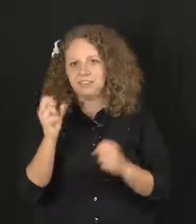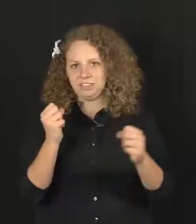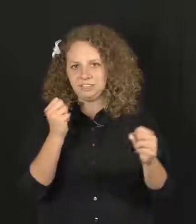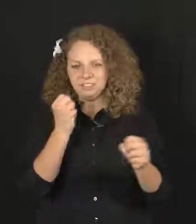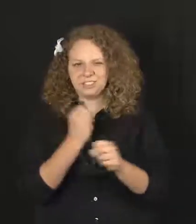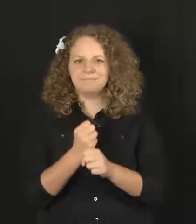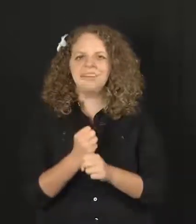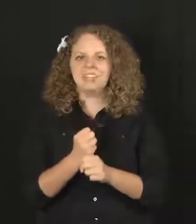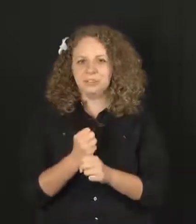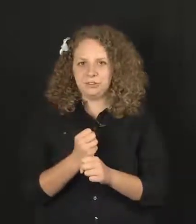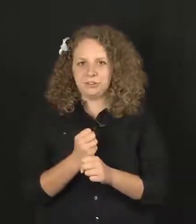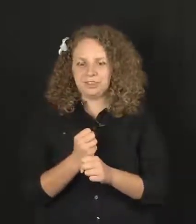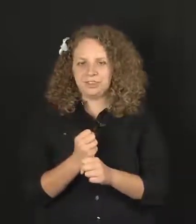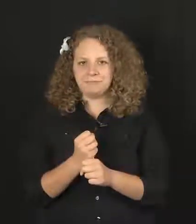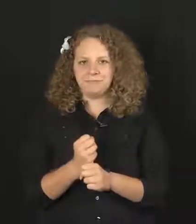7 years, and so forth.